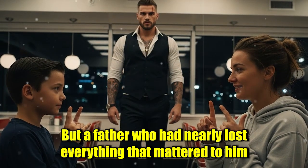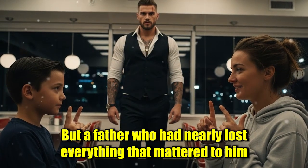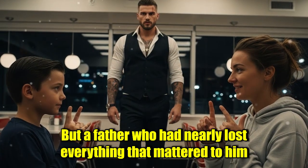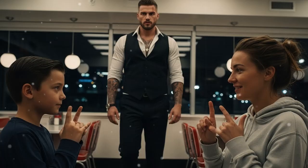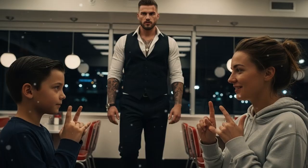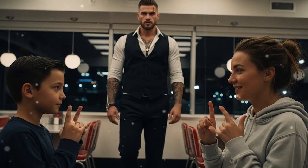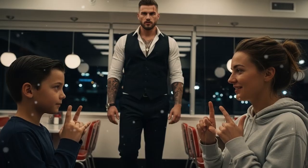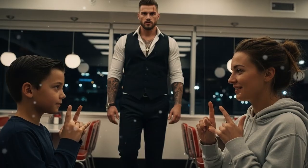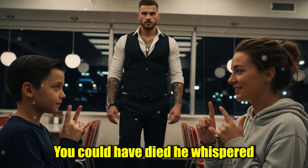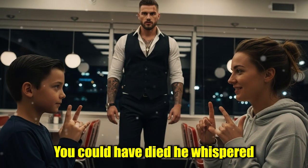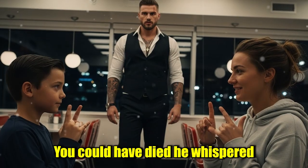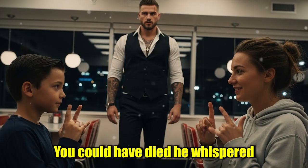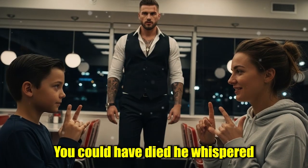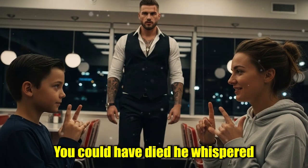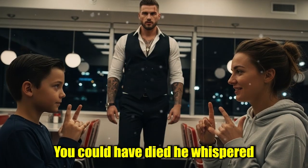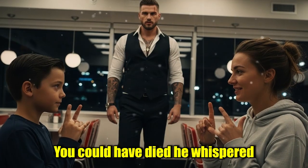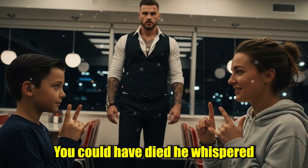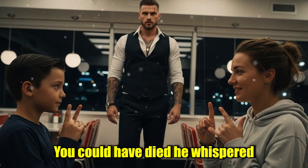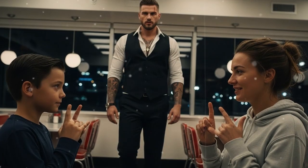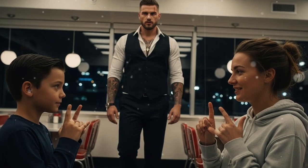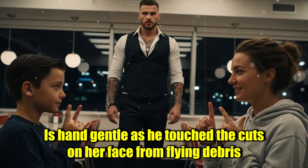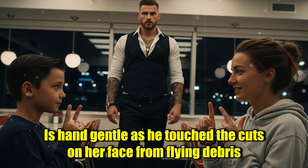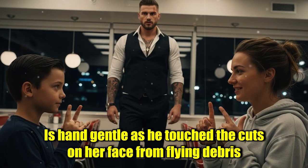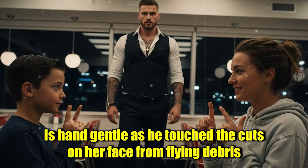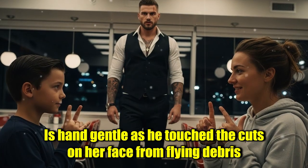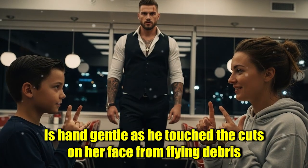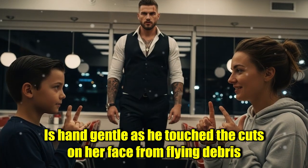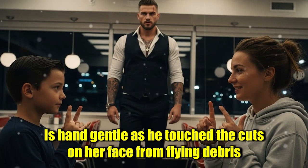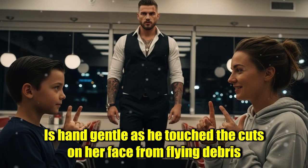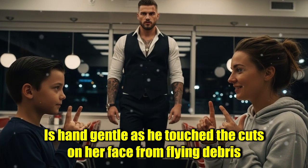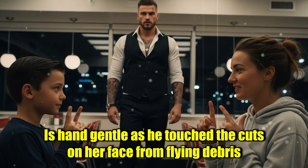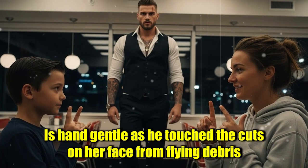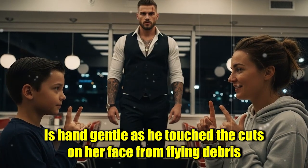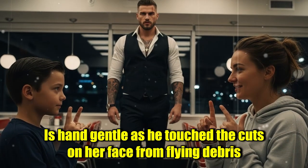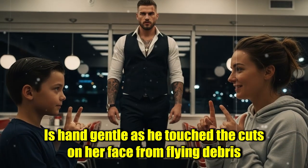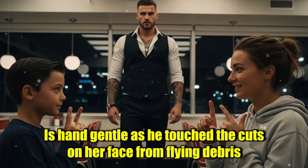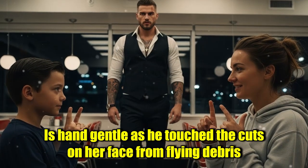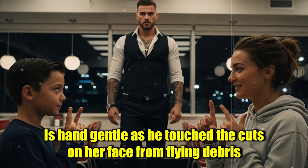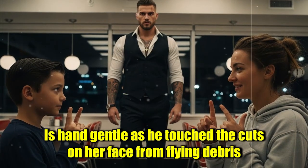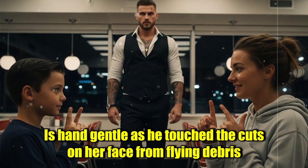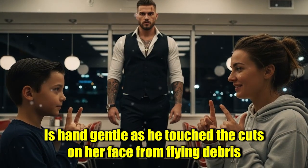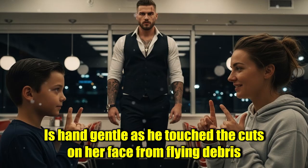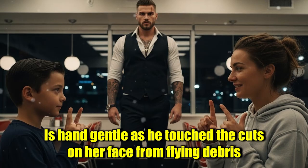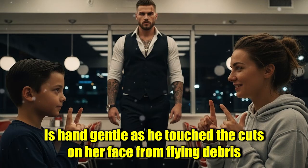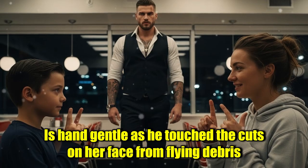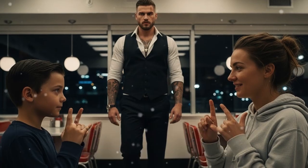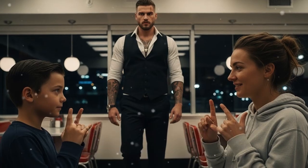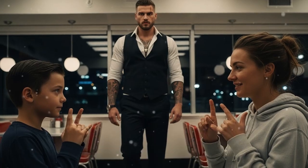to him. "You could have died," he whispered, his hand gentle as he touched the cuts on her face from flying debris.